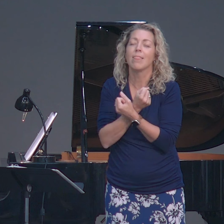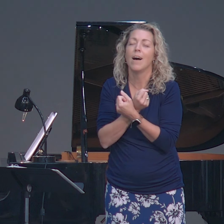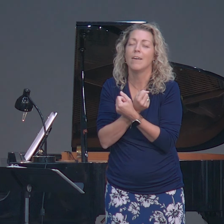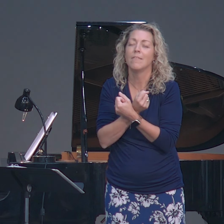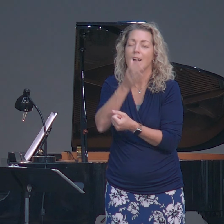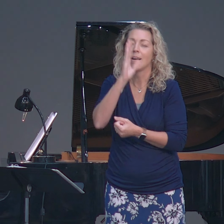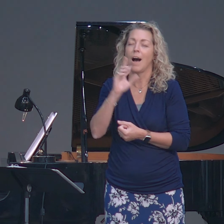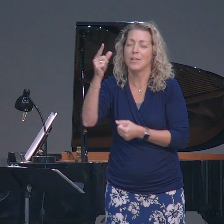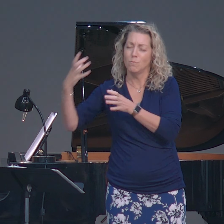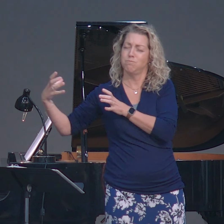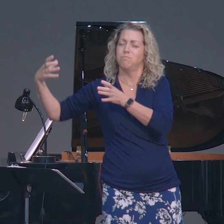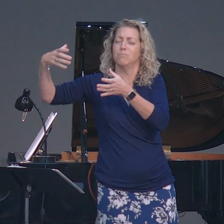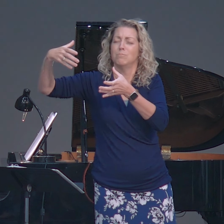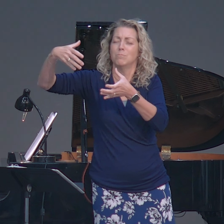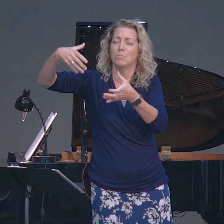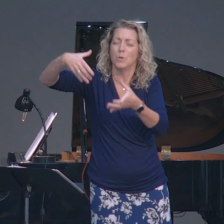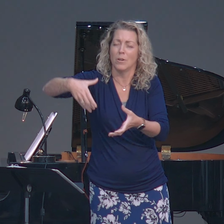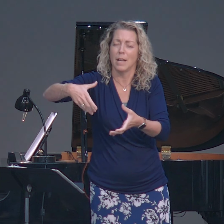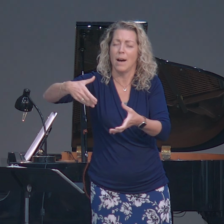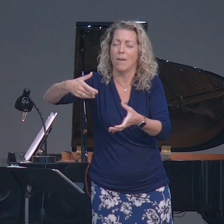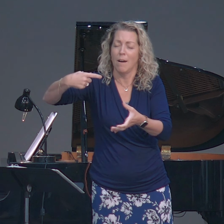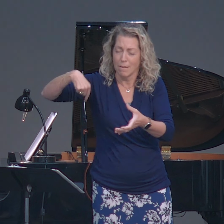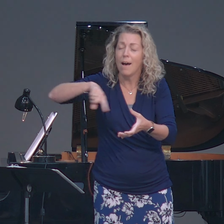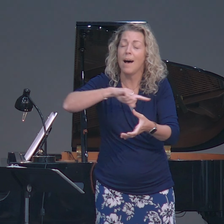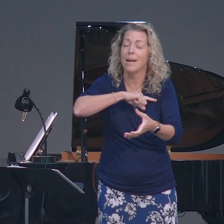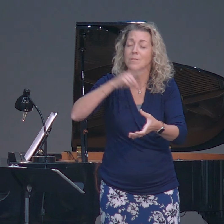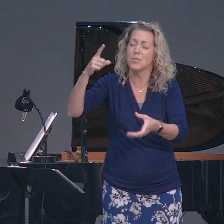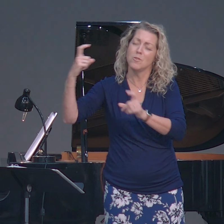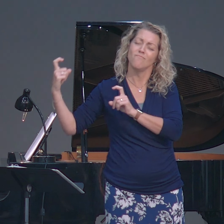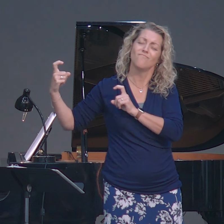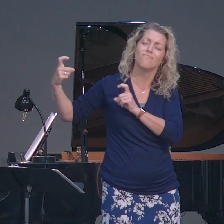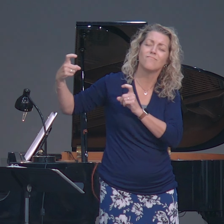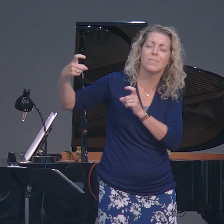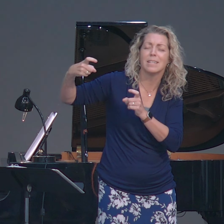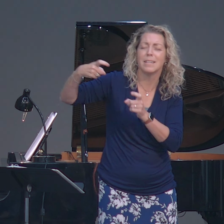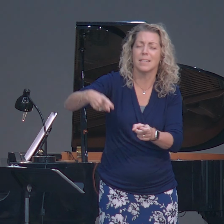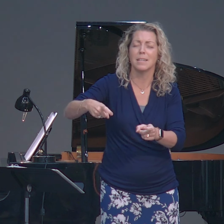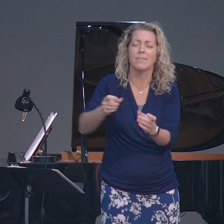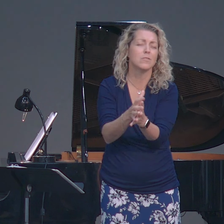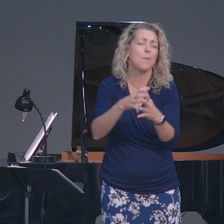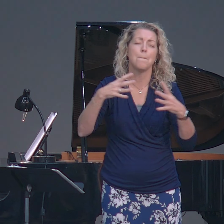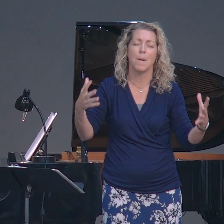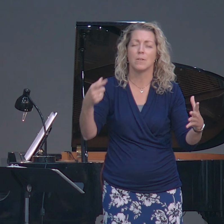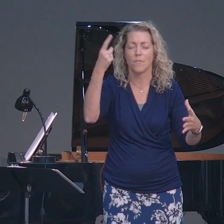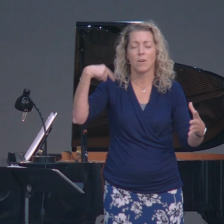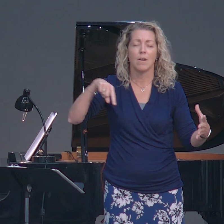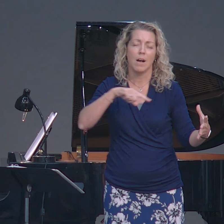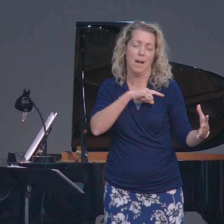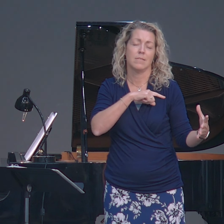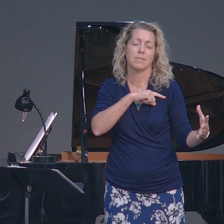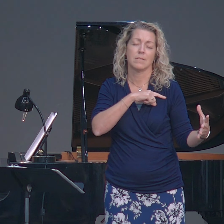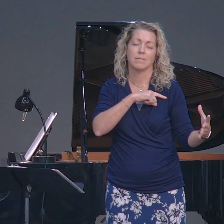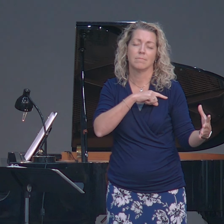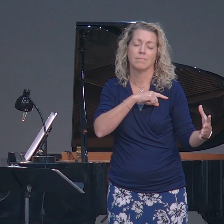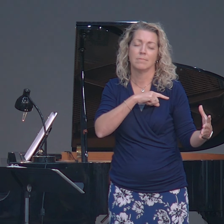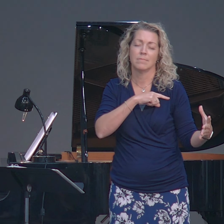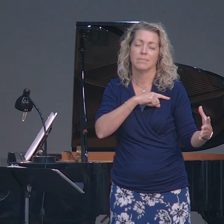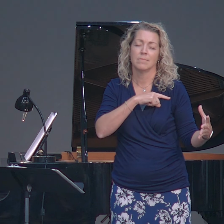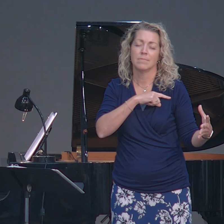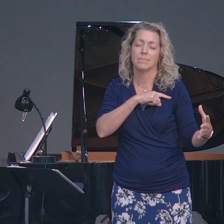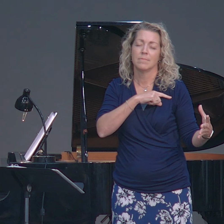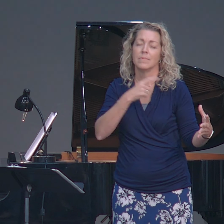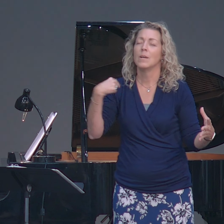abundance upon us. You have given so much for us and to us. And Father,